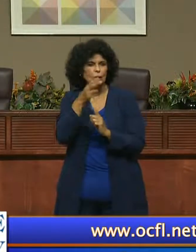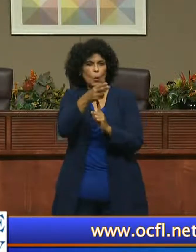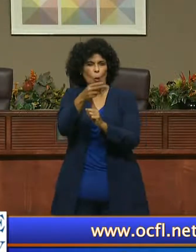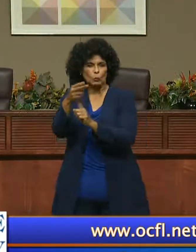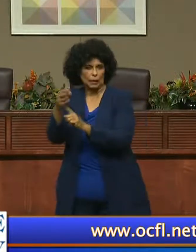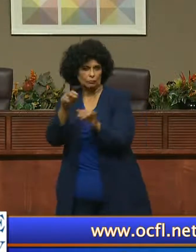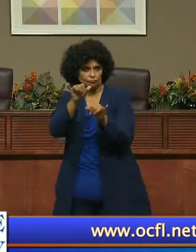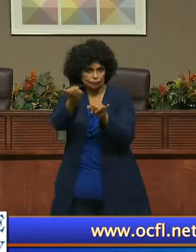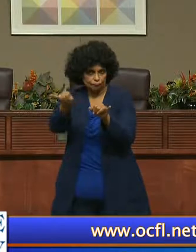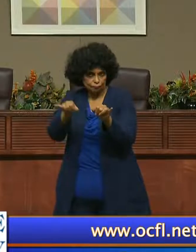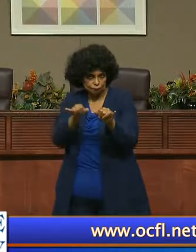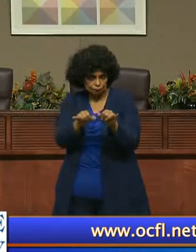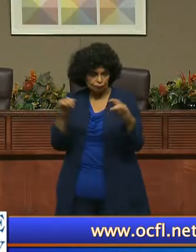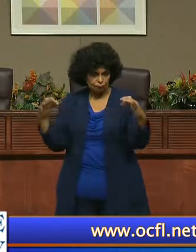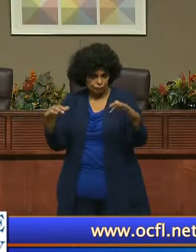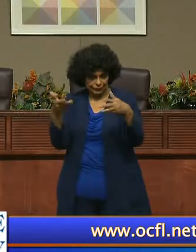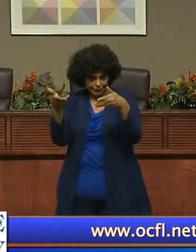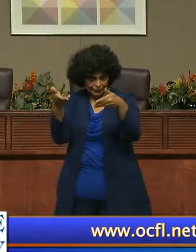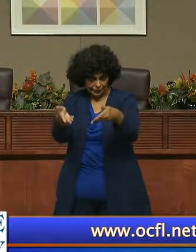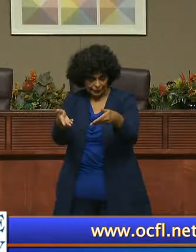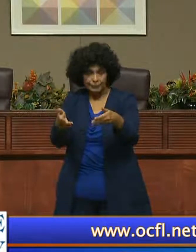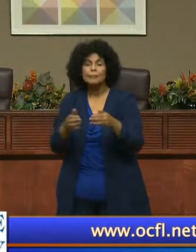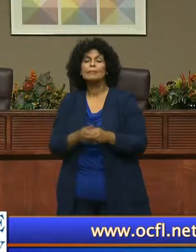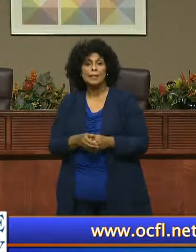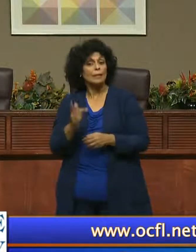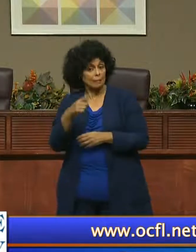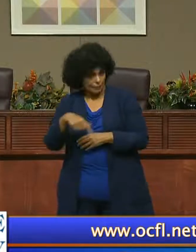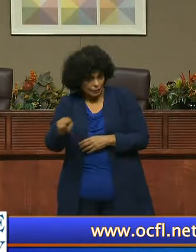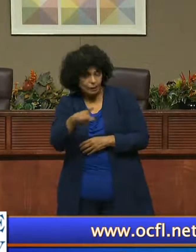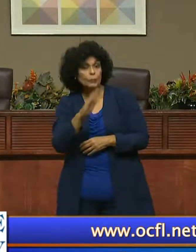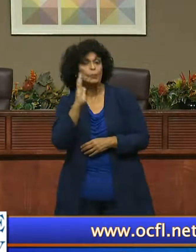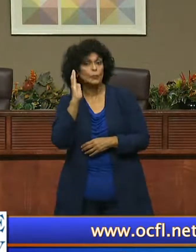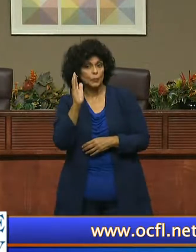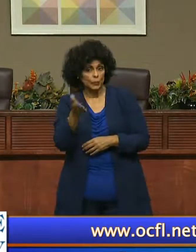hotels, and they will be engaged in